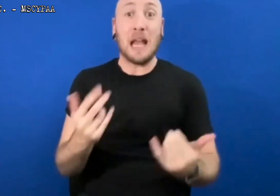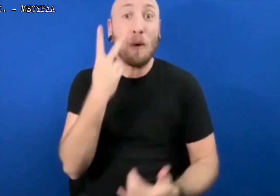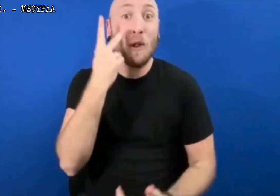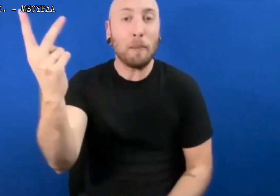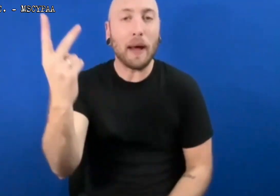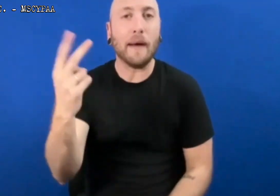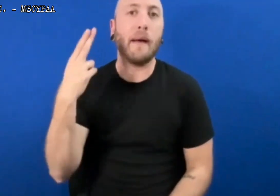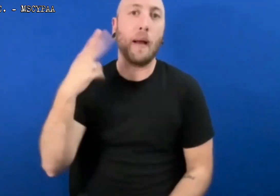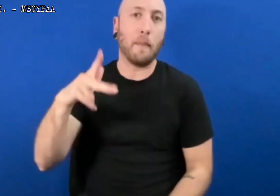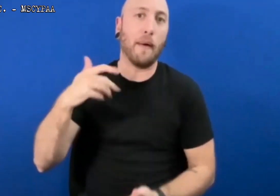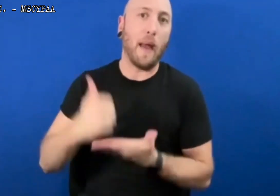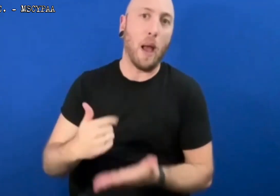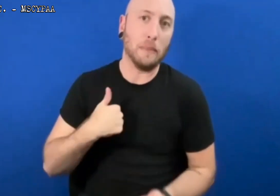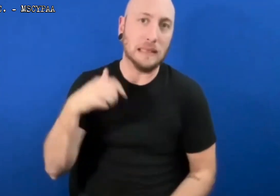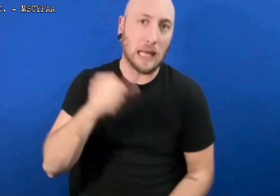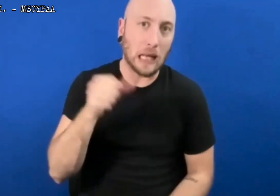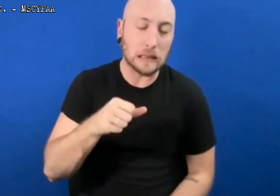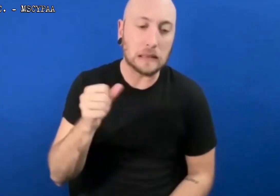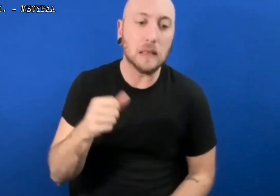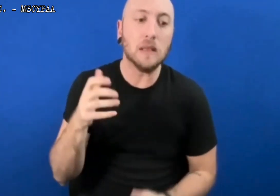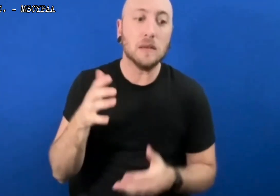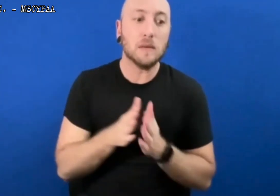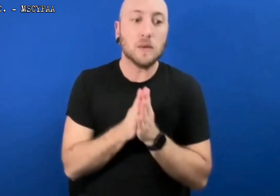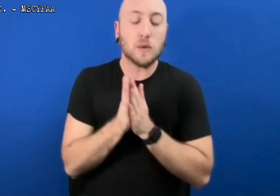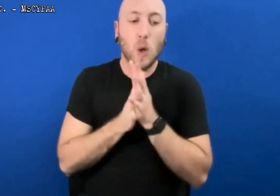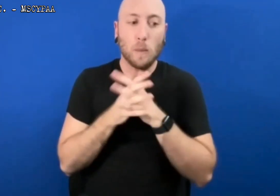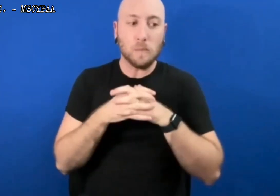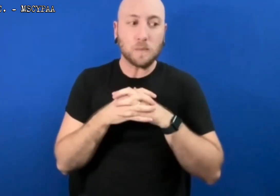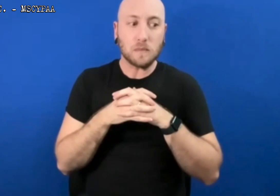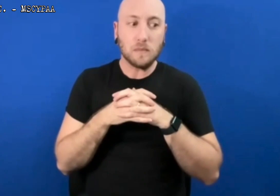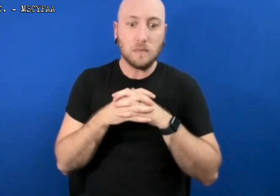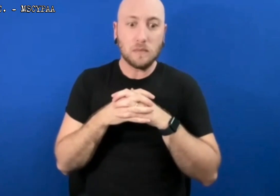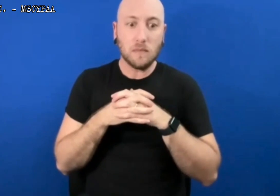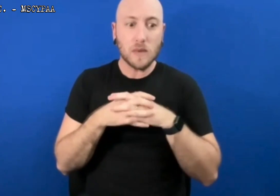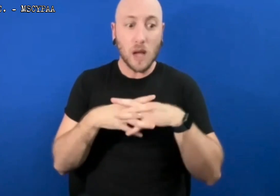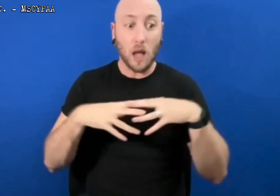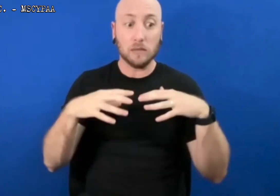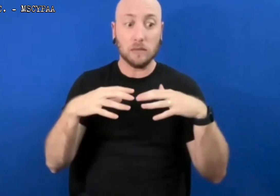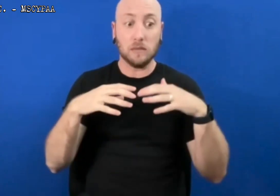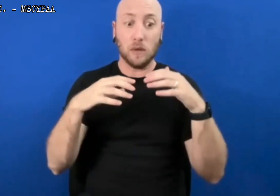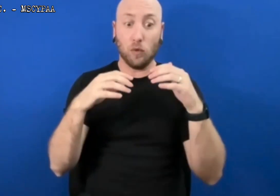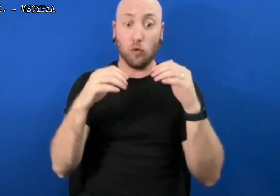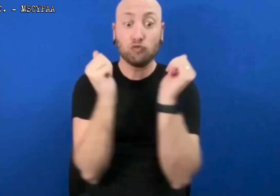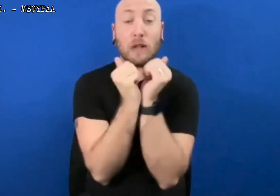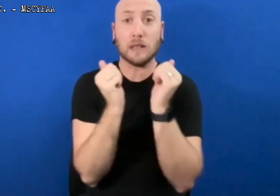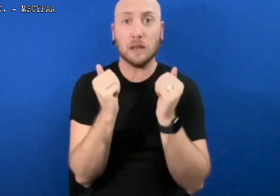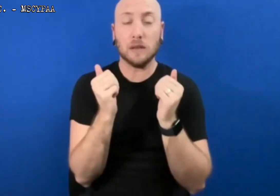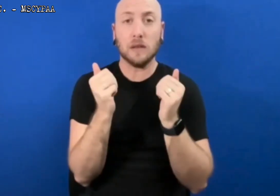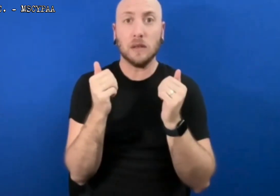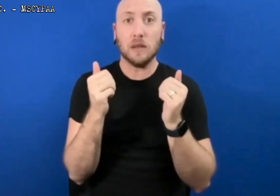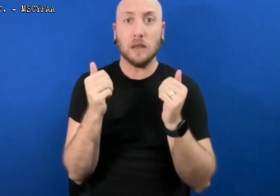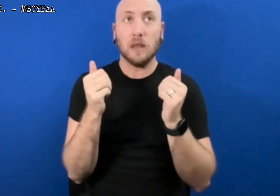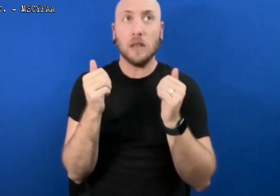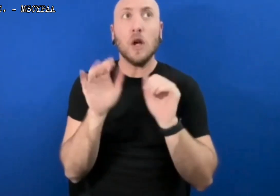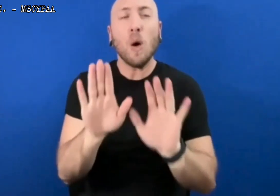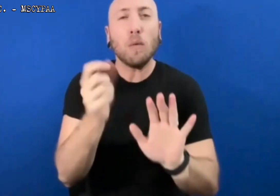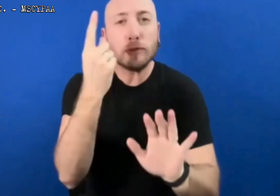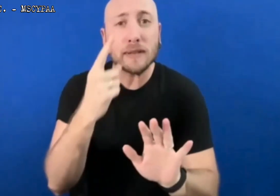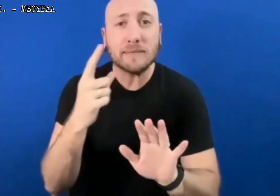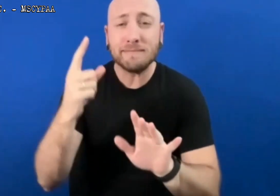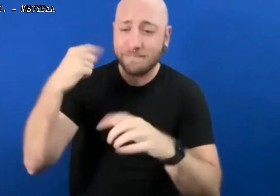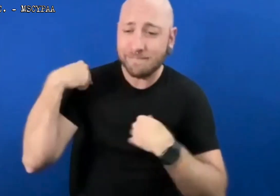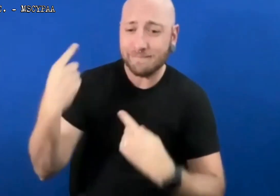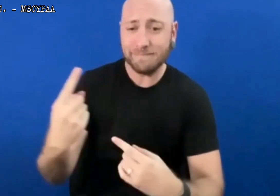life. I got this like feeling that everything was going to be okay. For so long, I had lived with this feeling of impending doom and